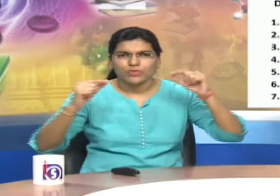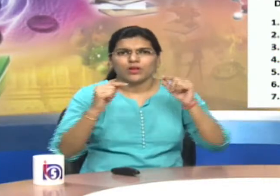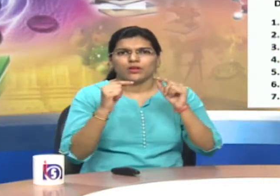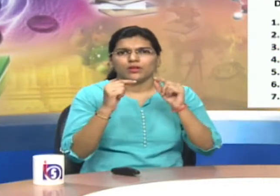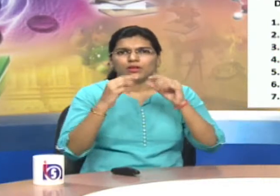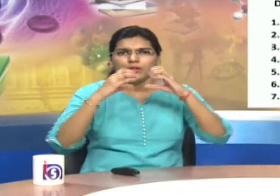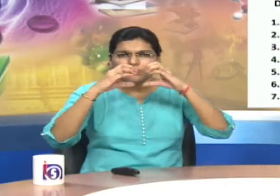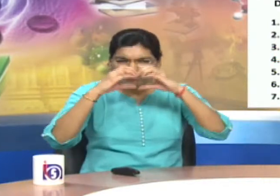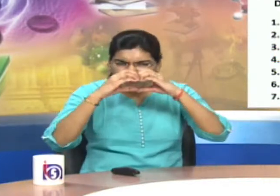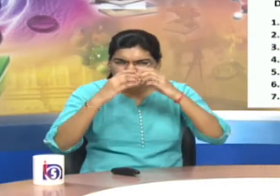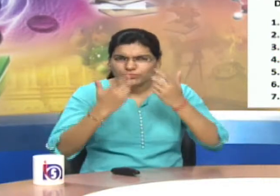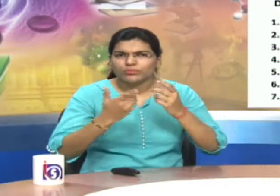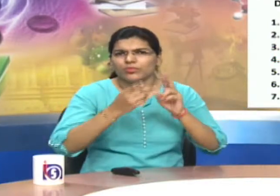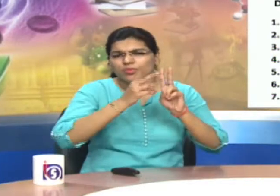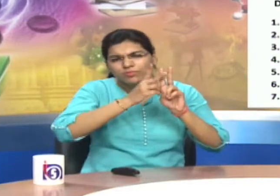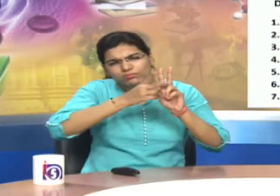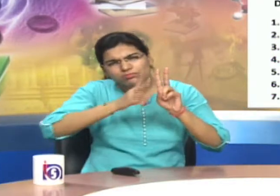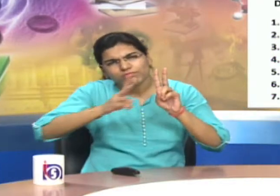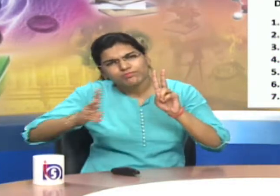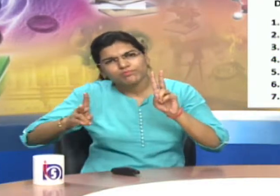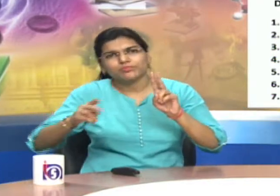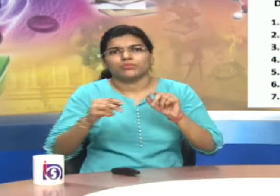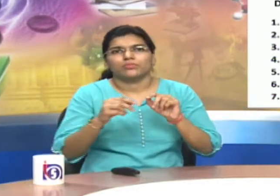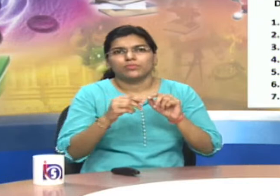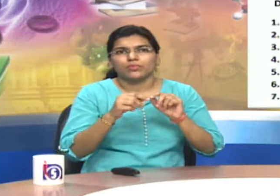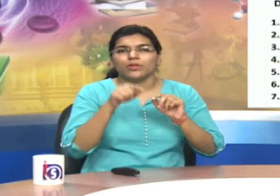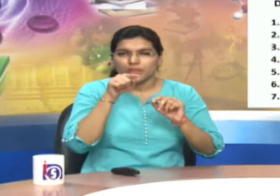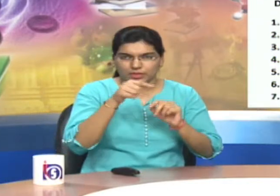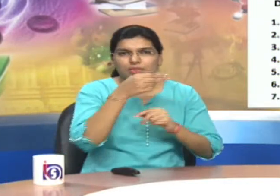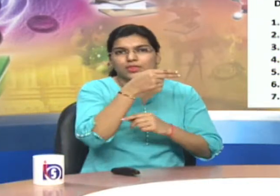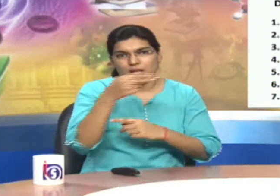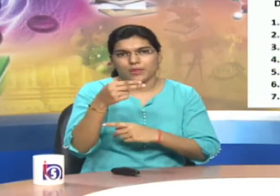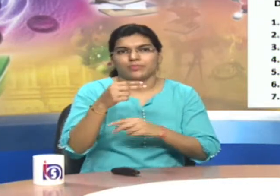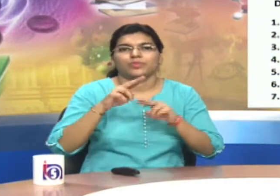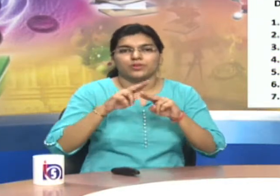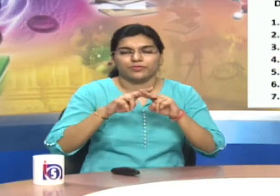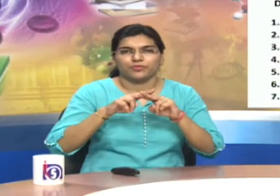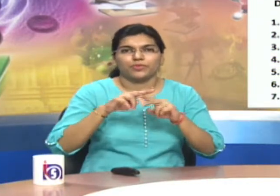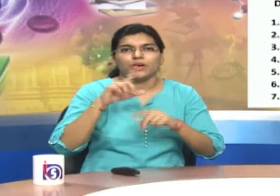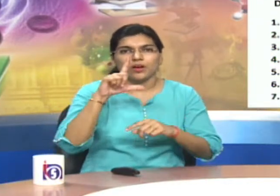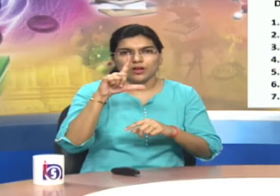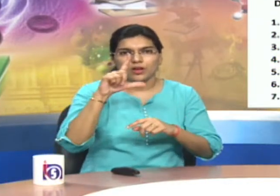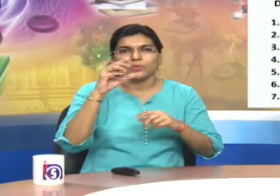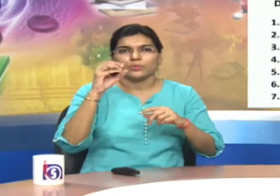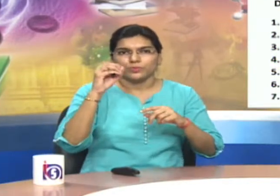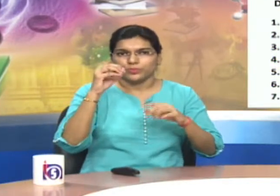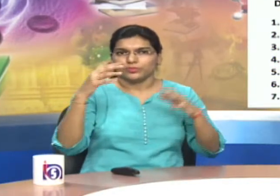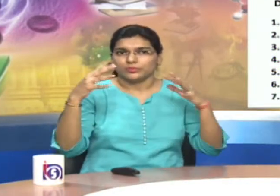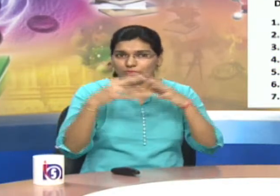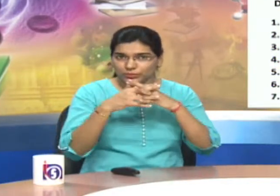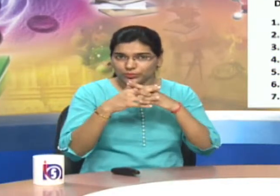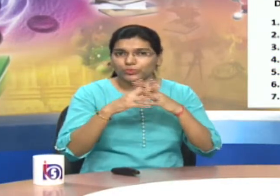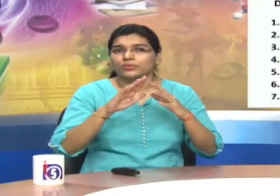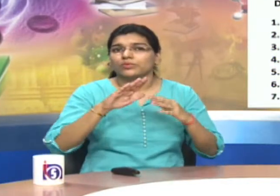of flow chart. When you make any flow chart, you use these symbols. This is